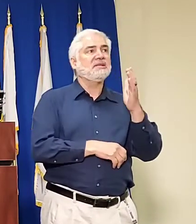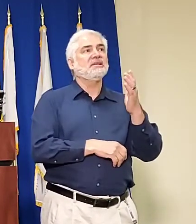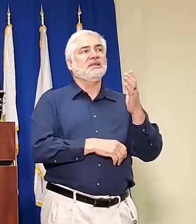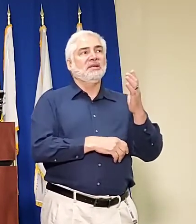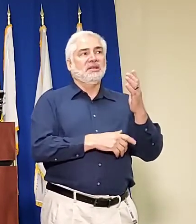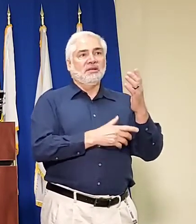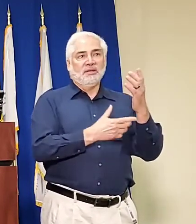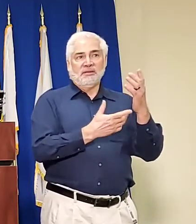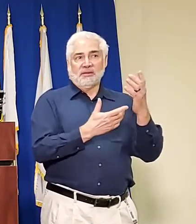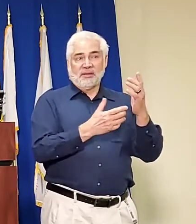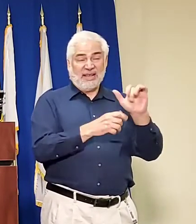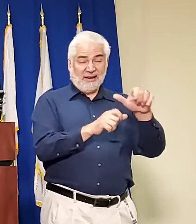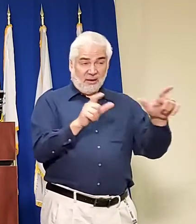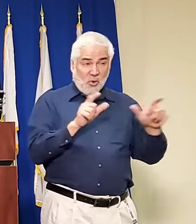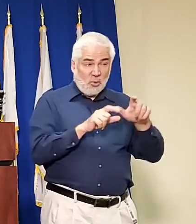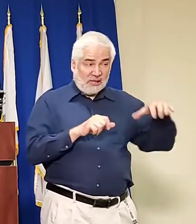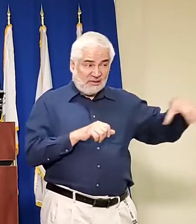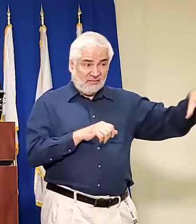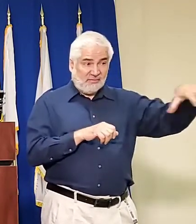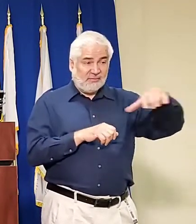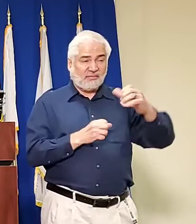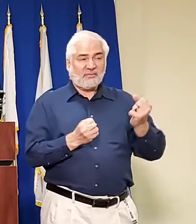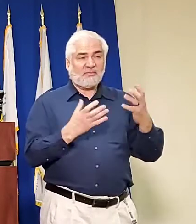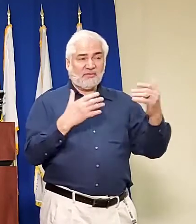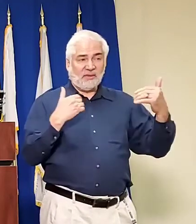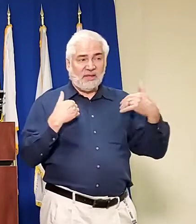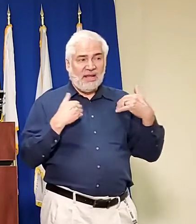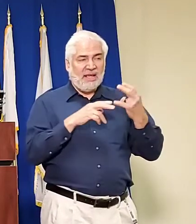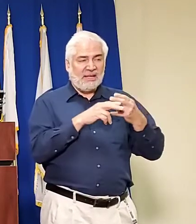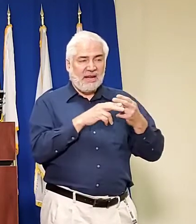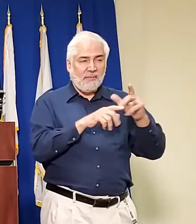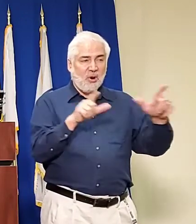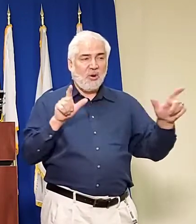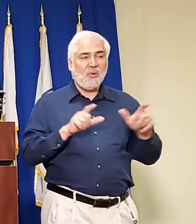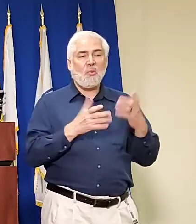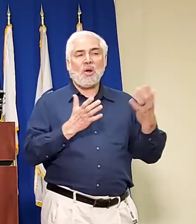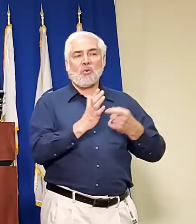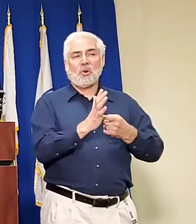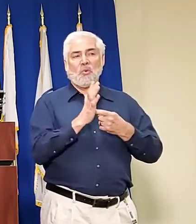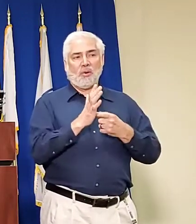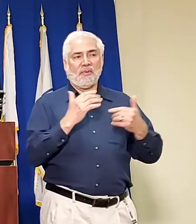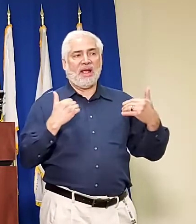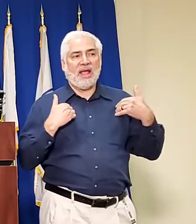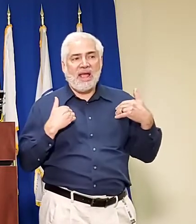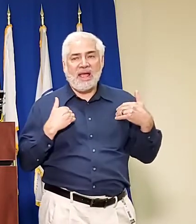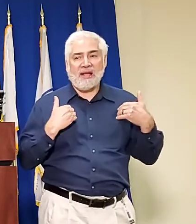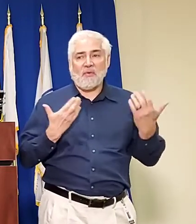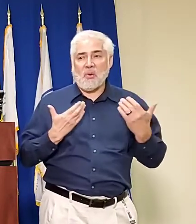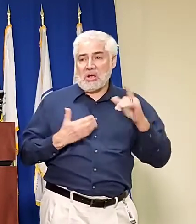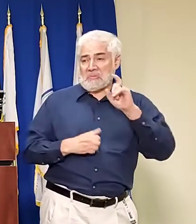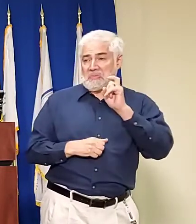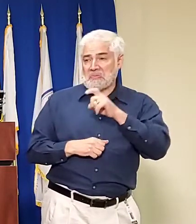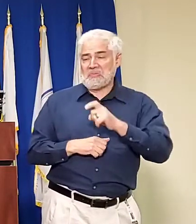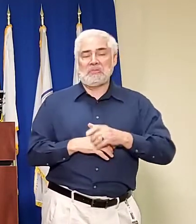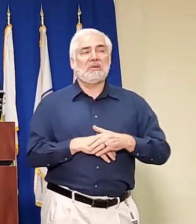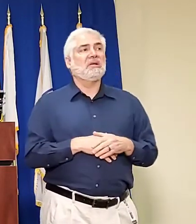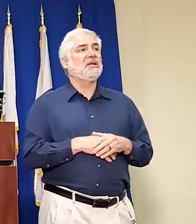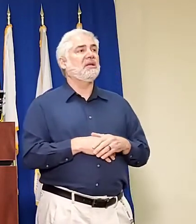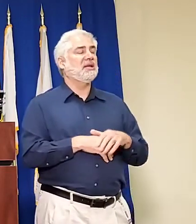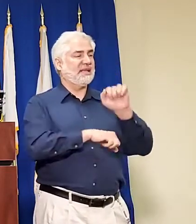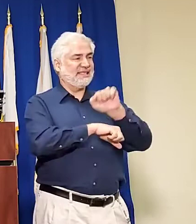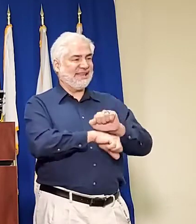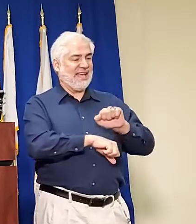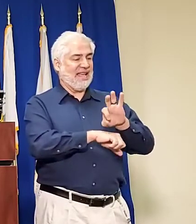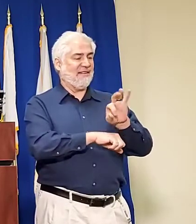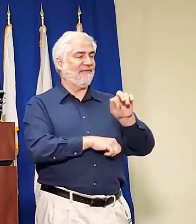you speak on any of those locations or how many you're looking at and kind of what are the requirements you're considering? So actually, through the task